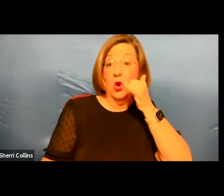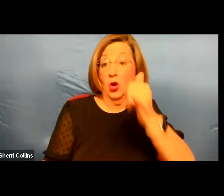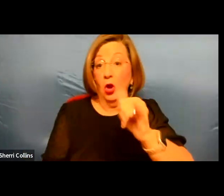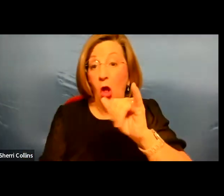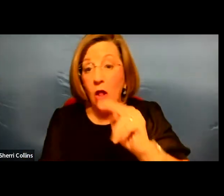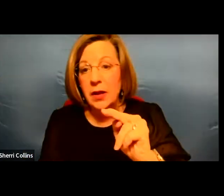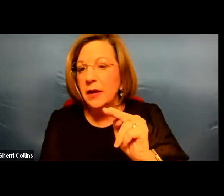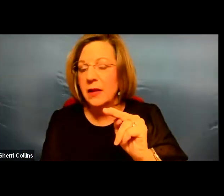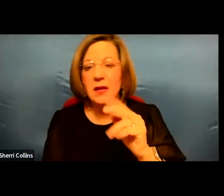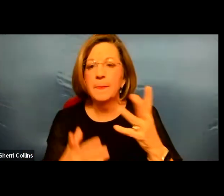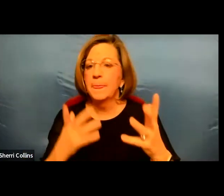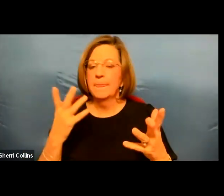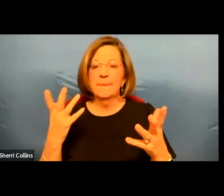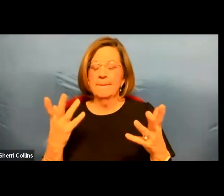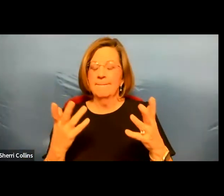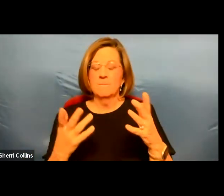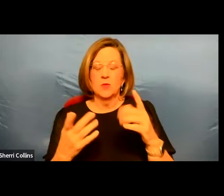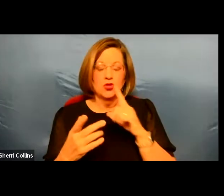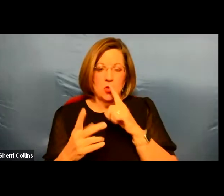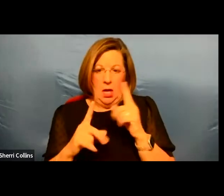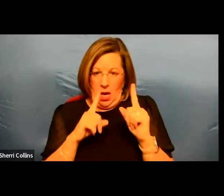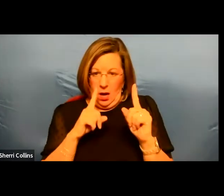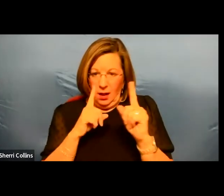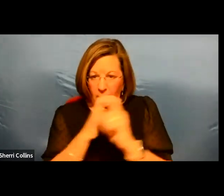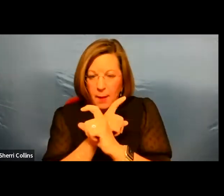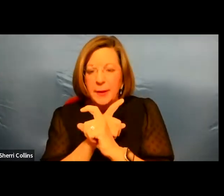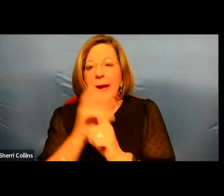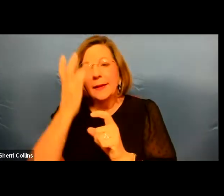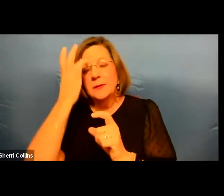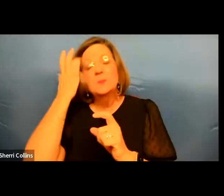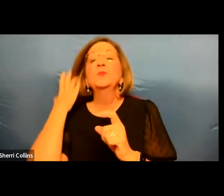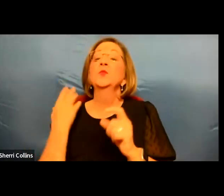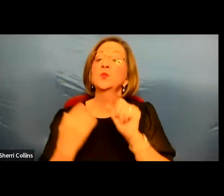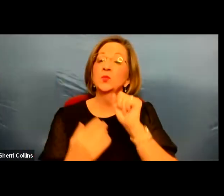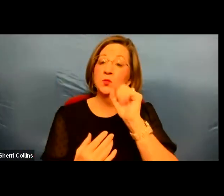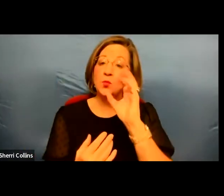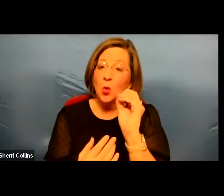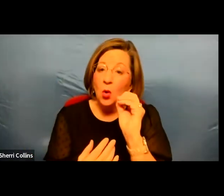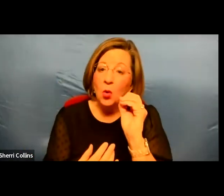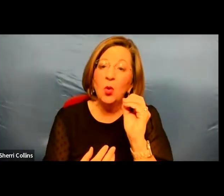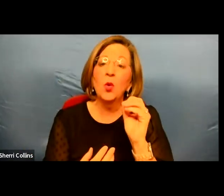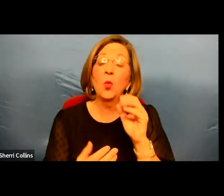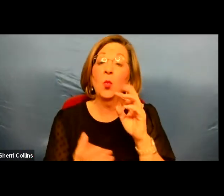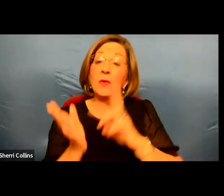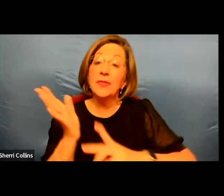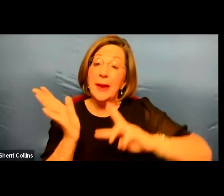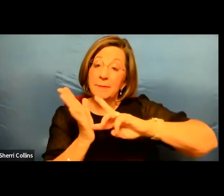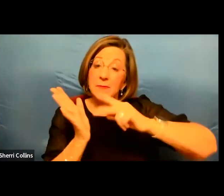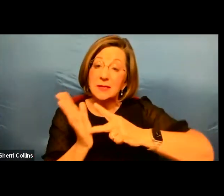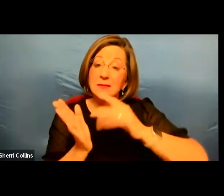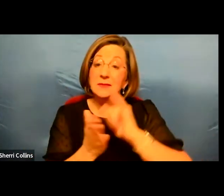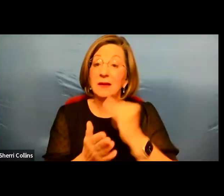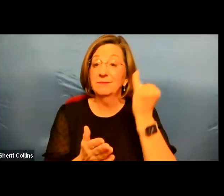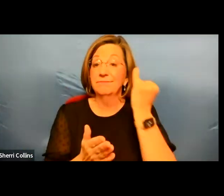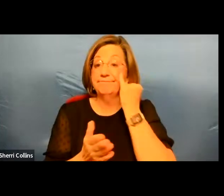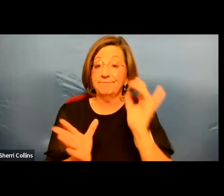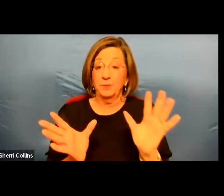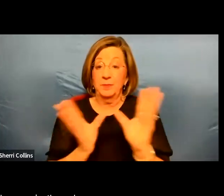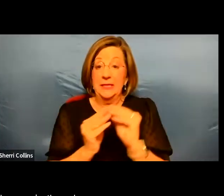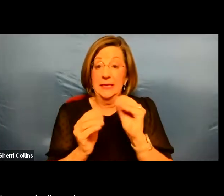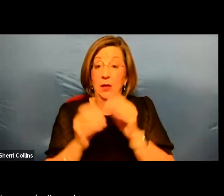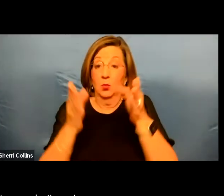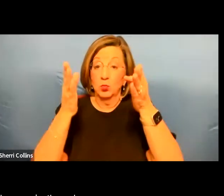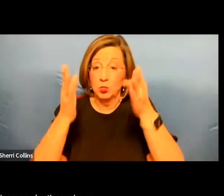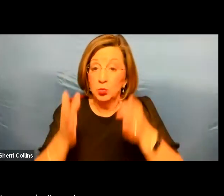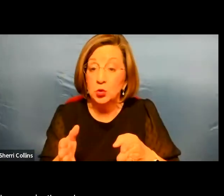room, plus those who are calling in. It is a very complex situation. And so what that